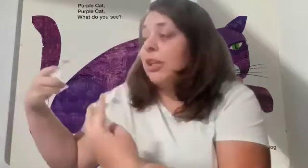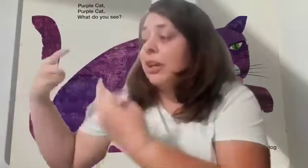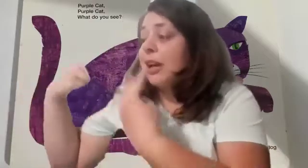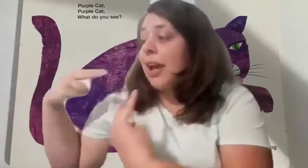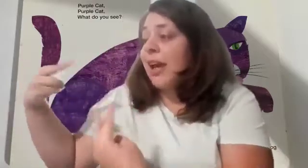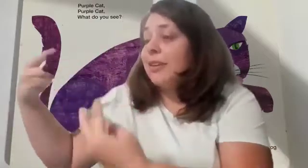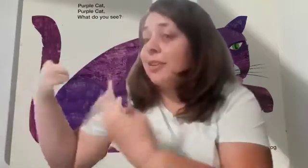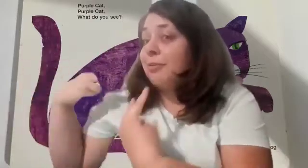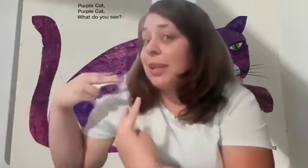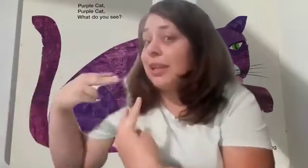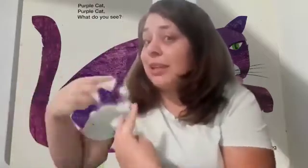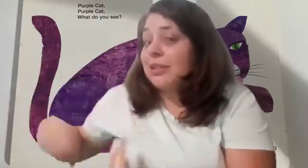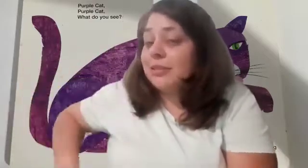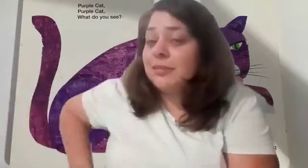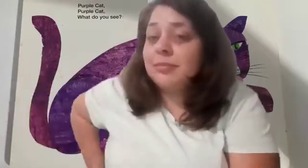looking at me.